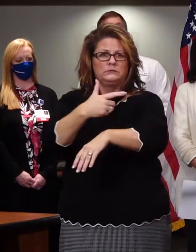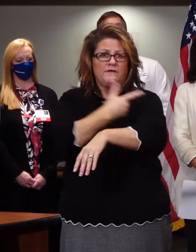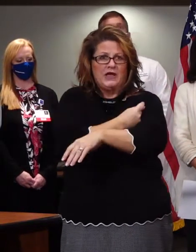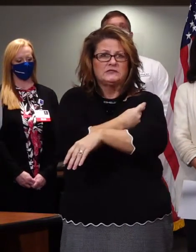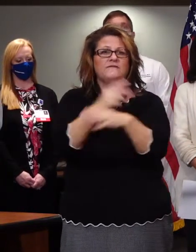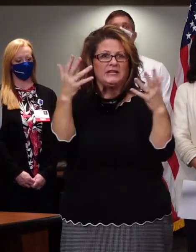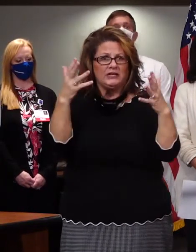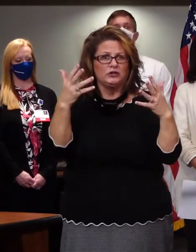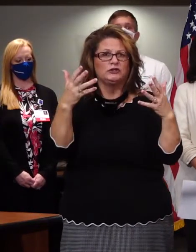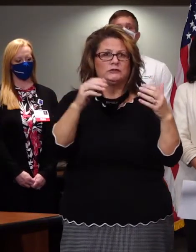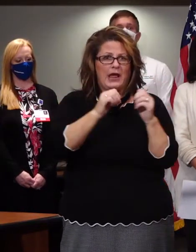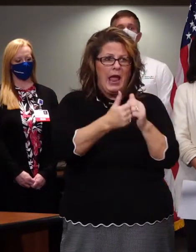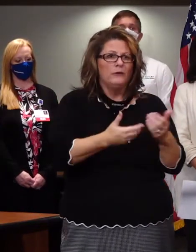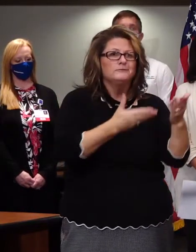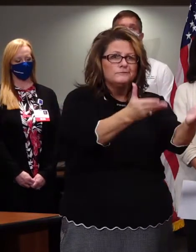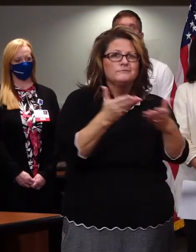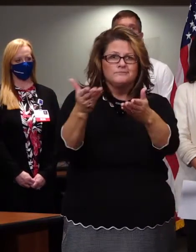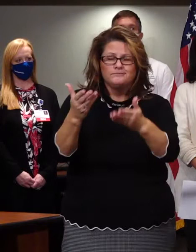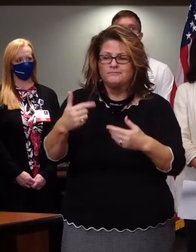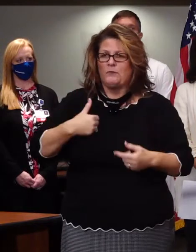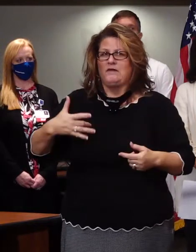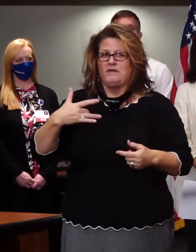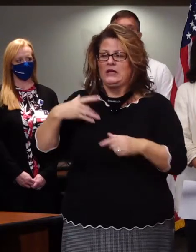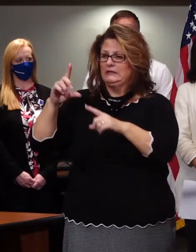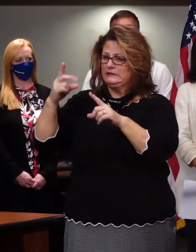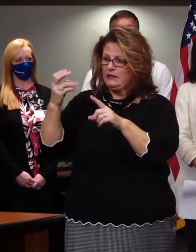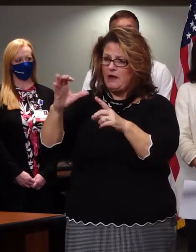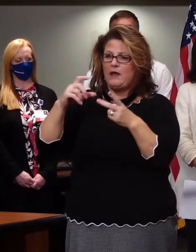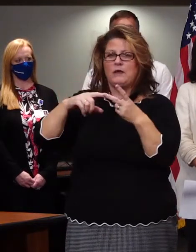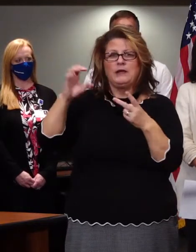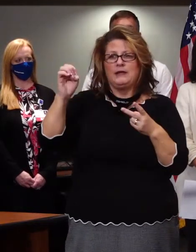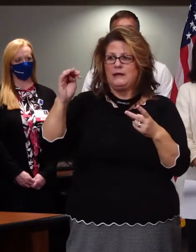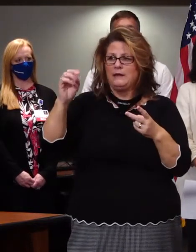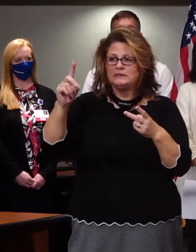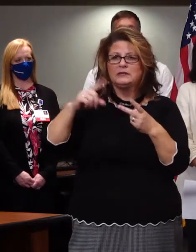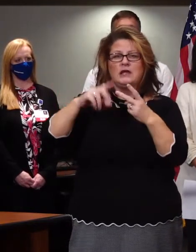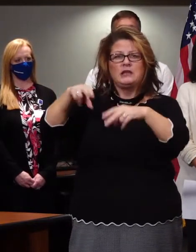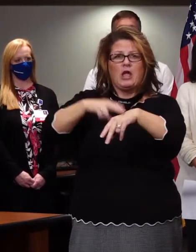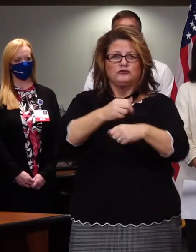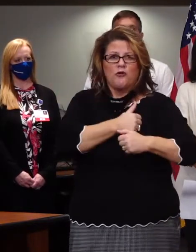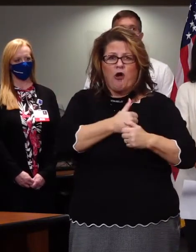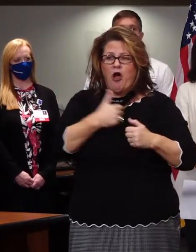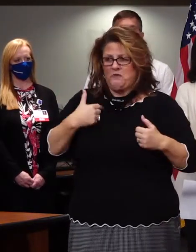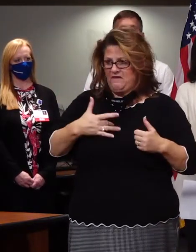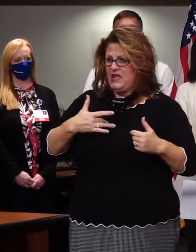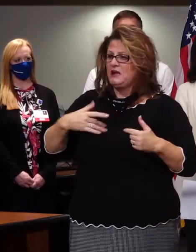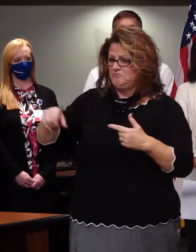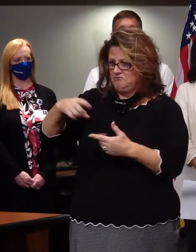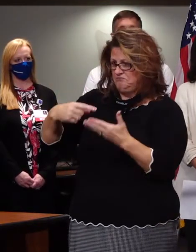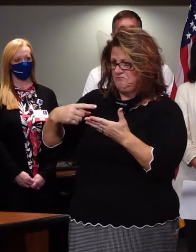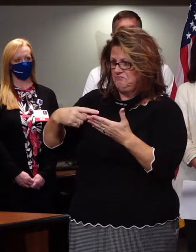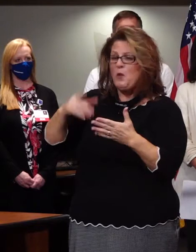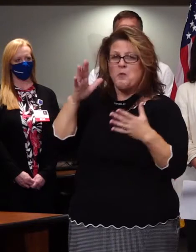are confident that among DHEC, the EMD, and the National Guard, it will work, and we're ready to do it.